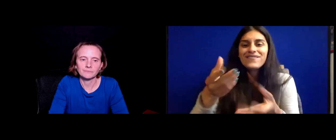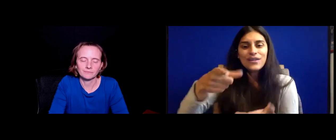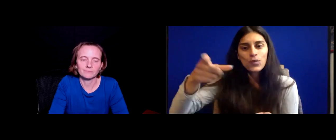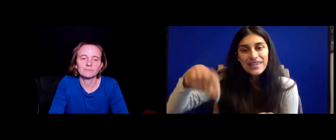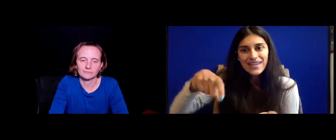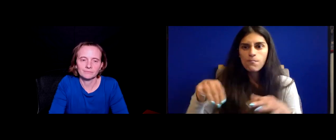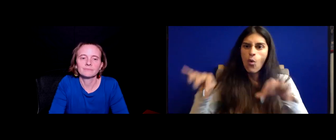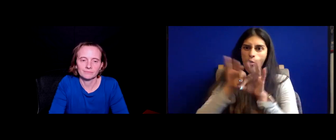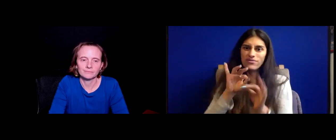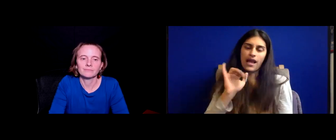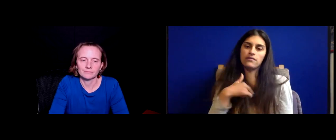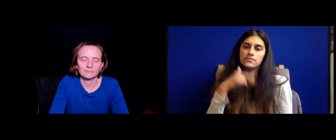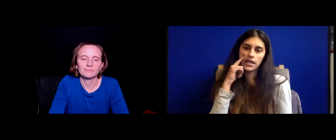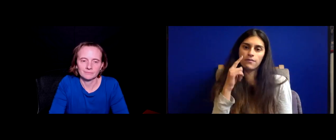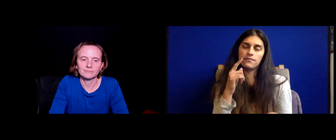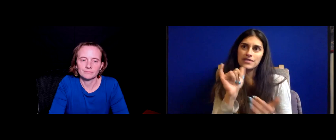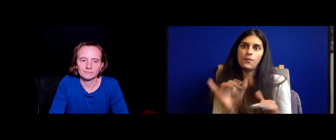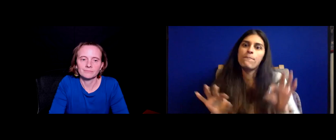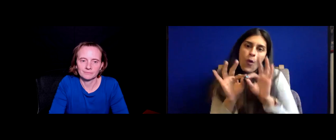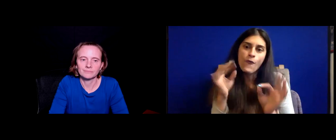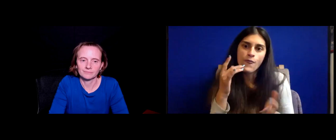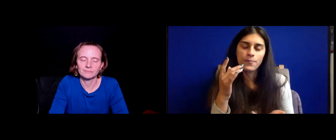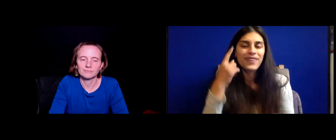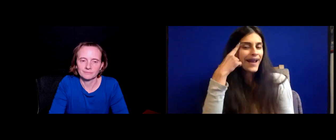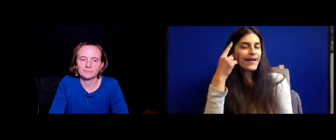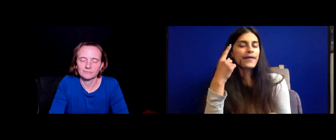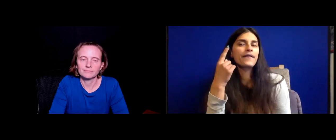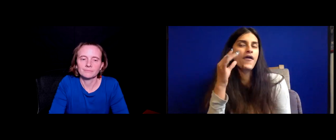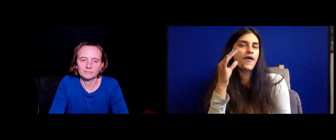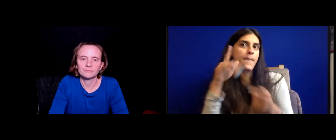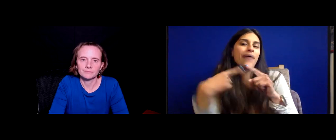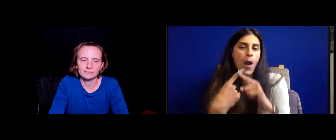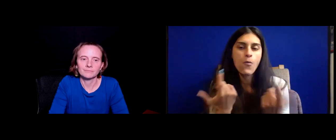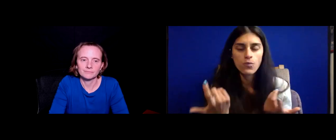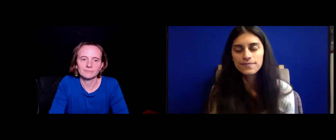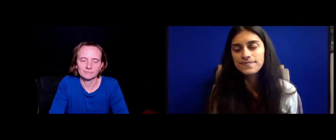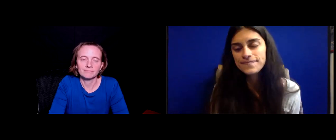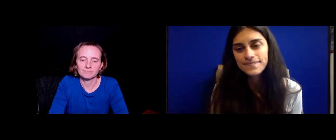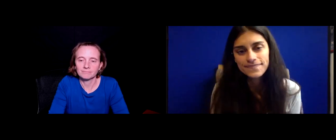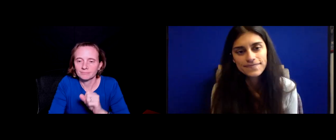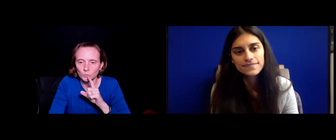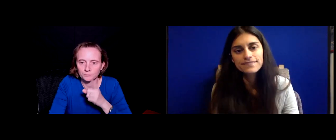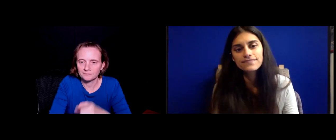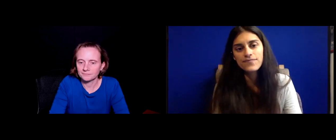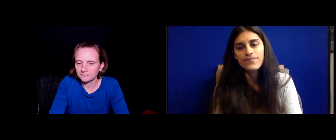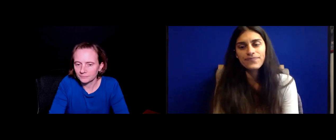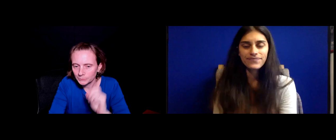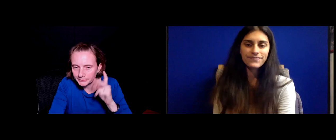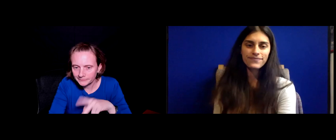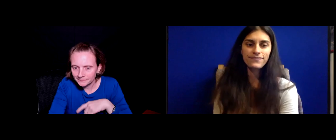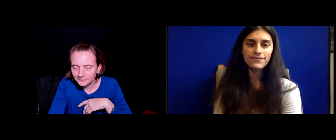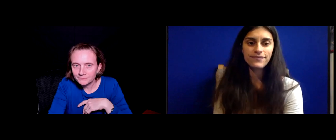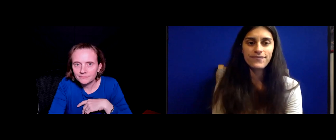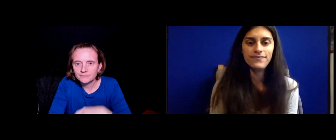journey. You need somebody that will give you what you need, and that's really important. That's something important to think